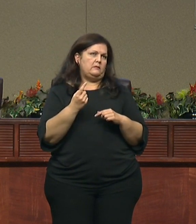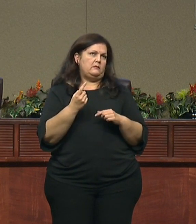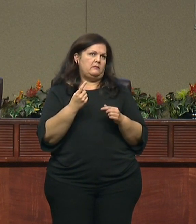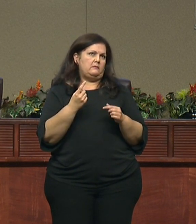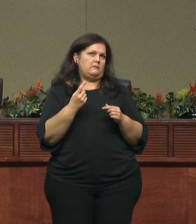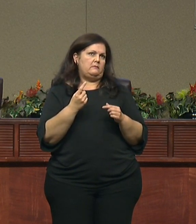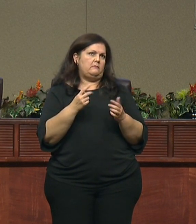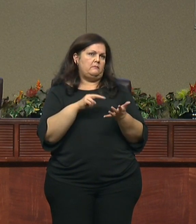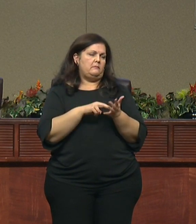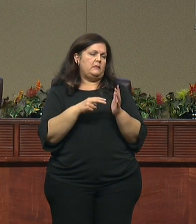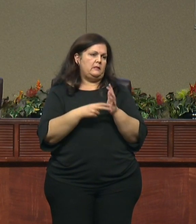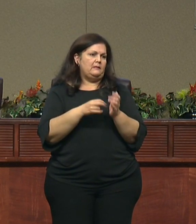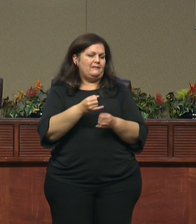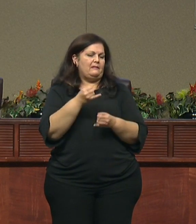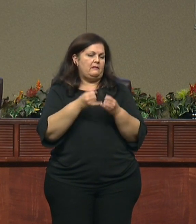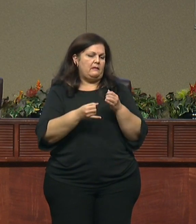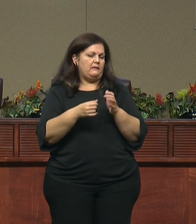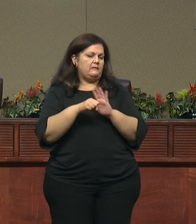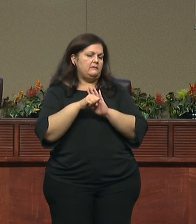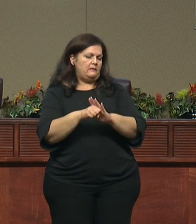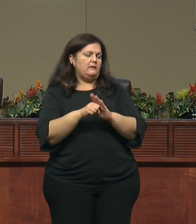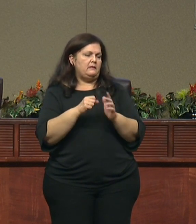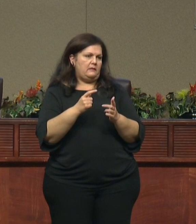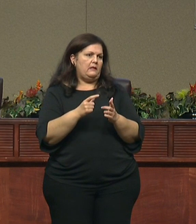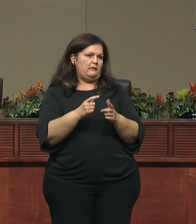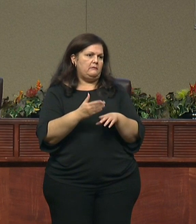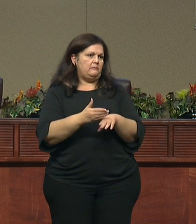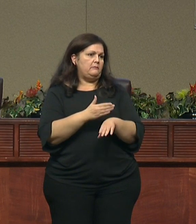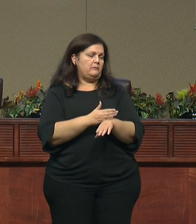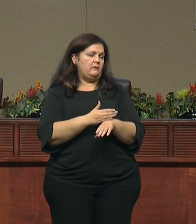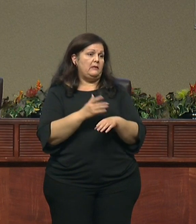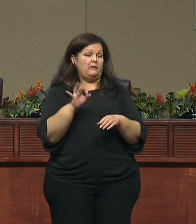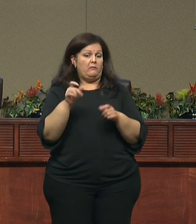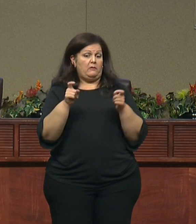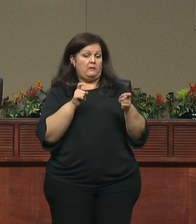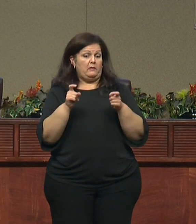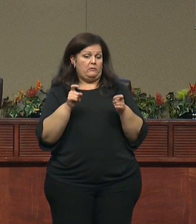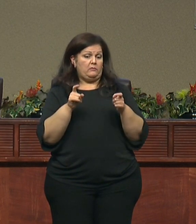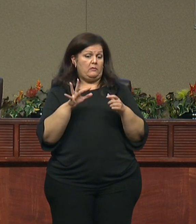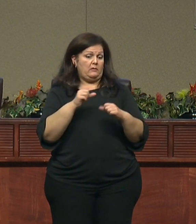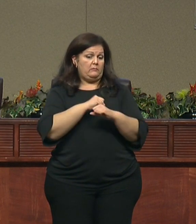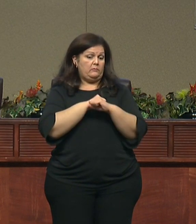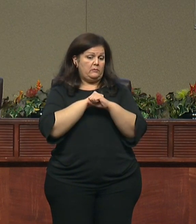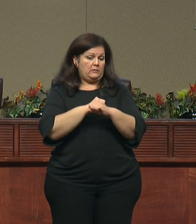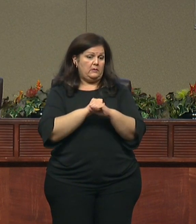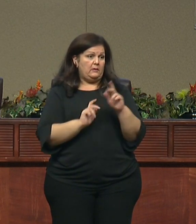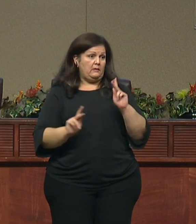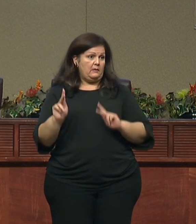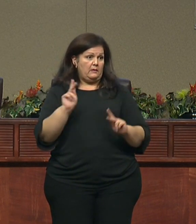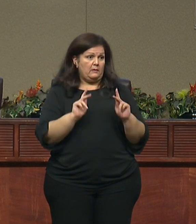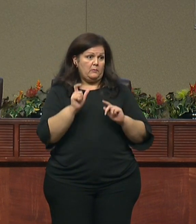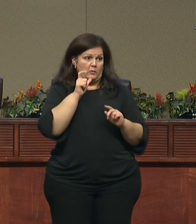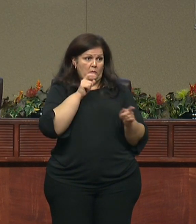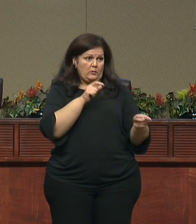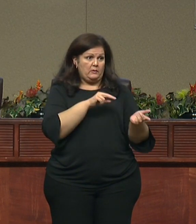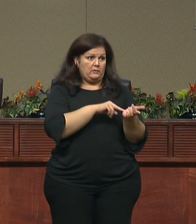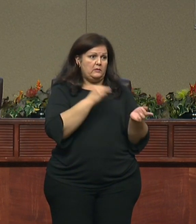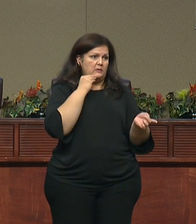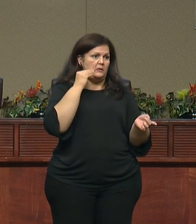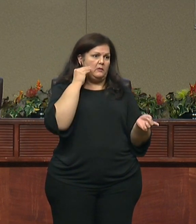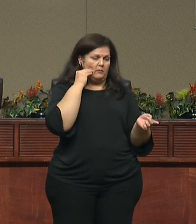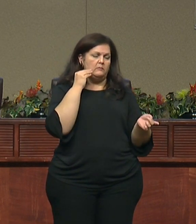right direction. So we expect that to continue if we can control and protect the people who are in assisted living